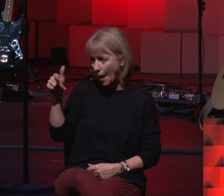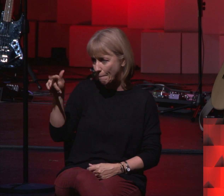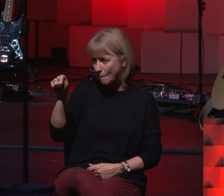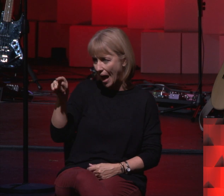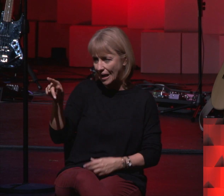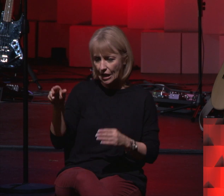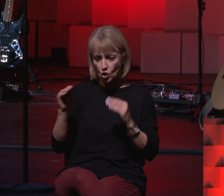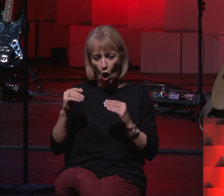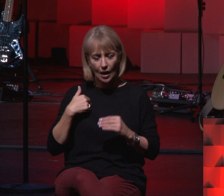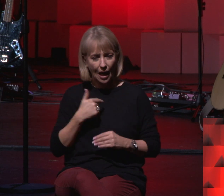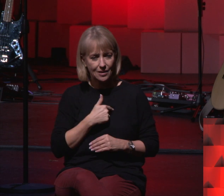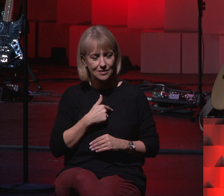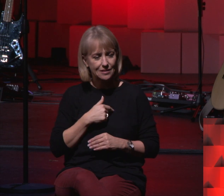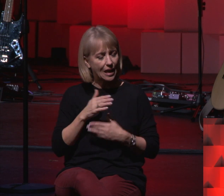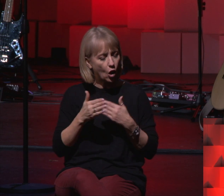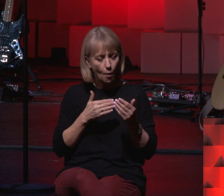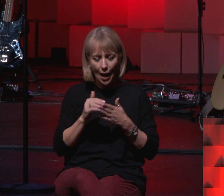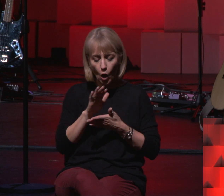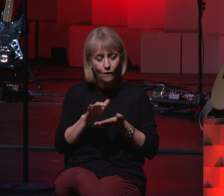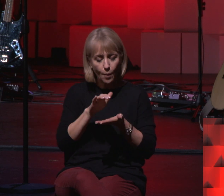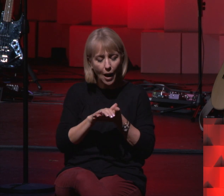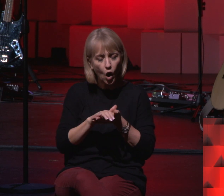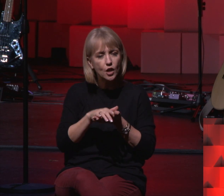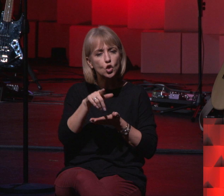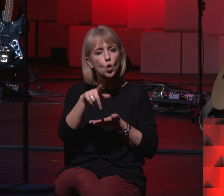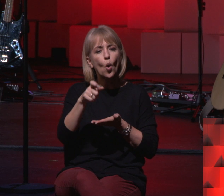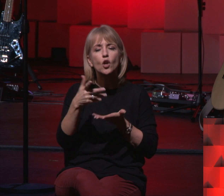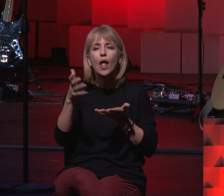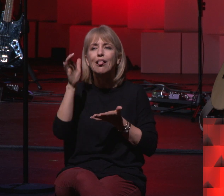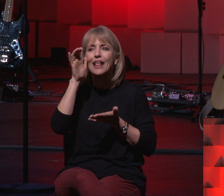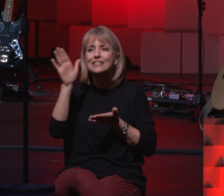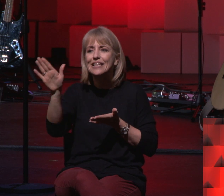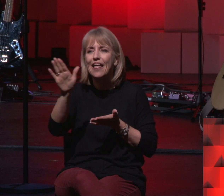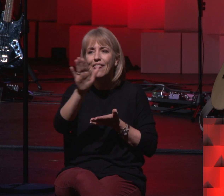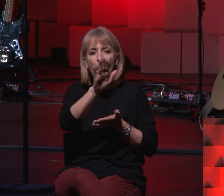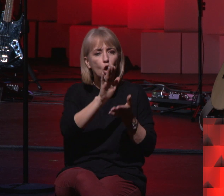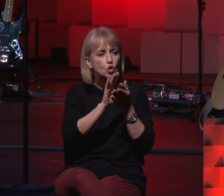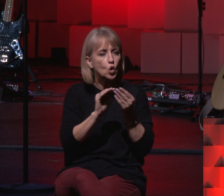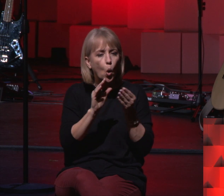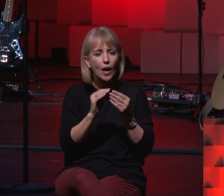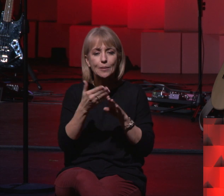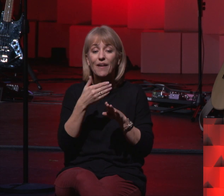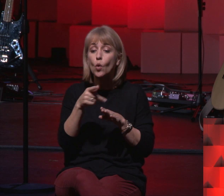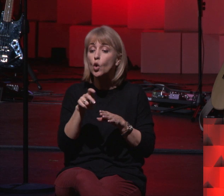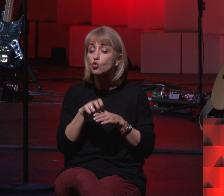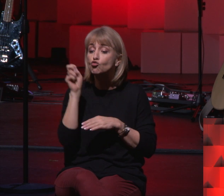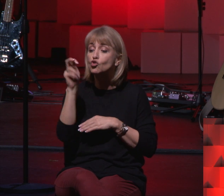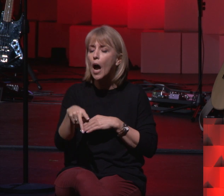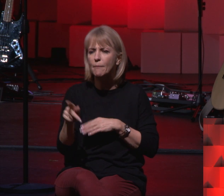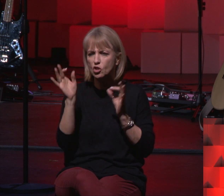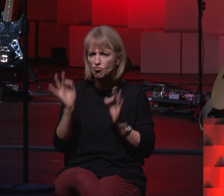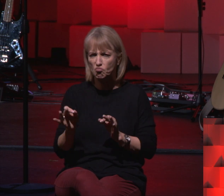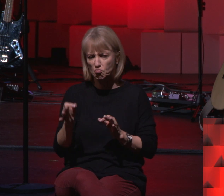us, even in our marriages around us, to listen to people's stories. Ask them some questions. So before you jump to a judgment about